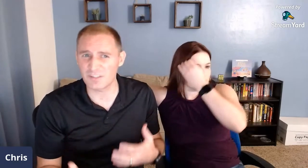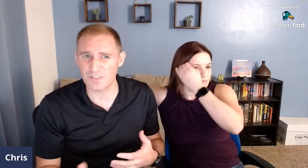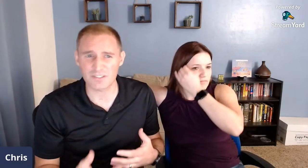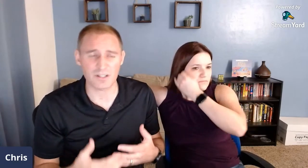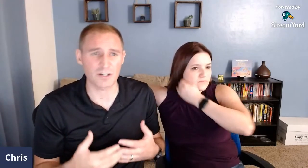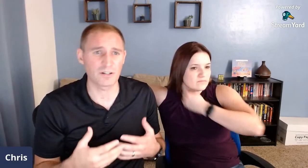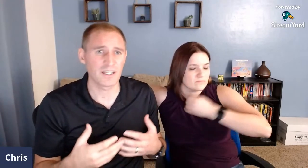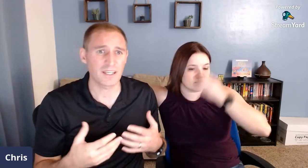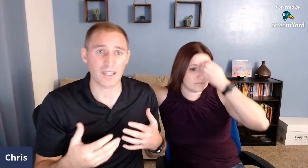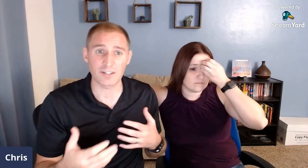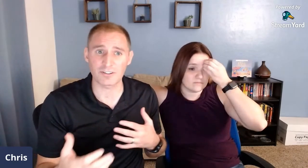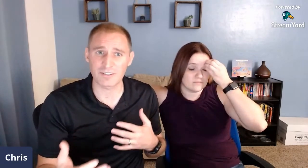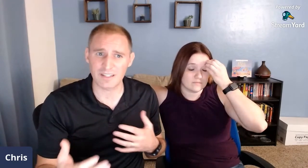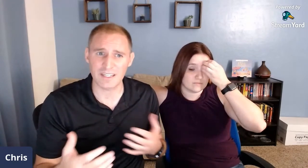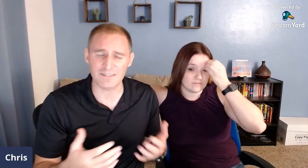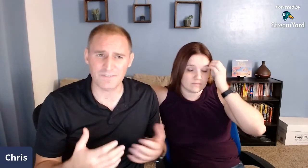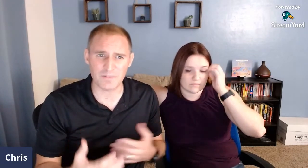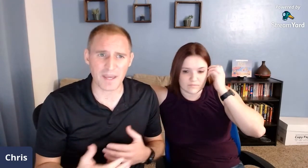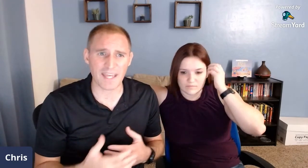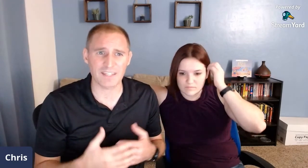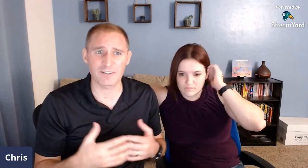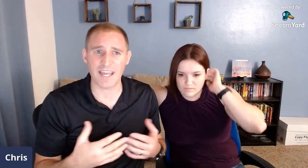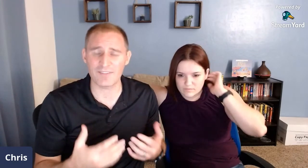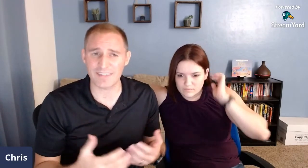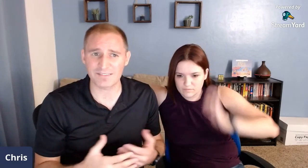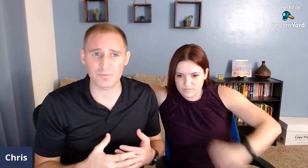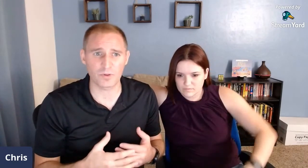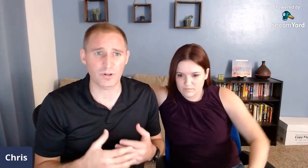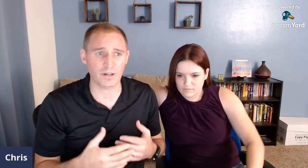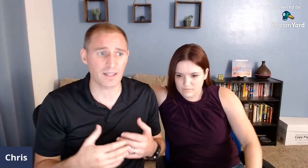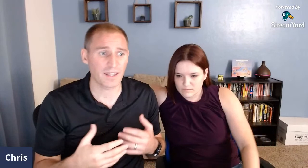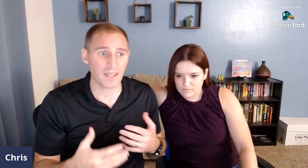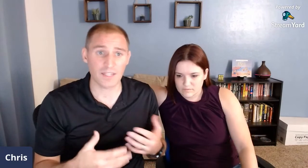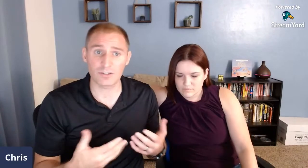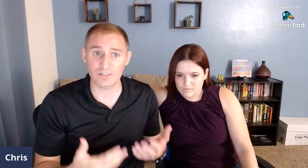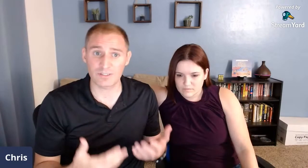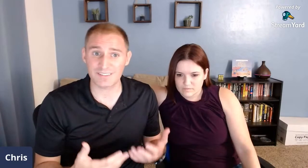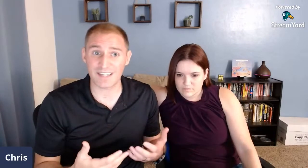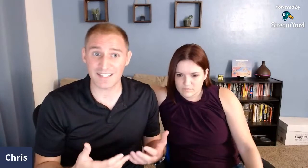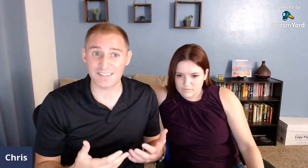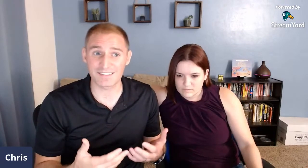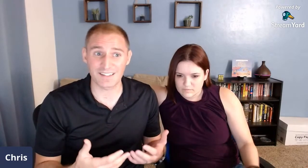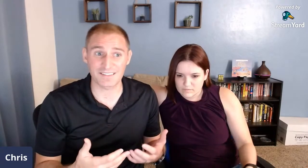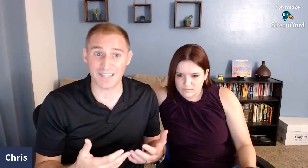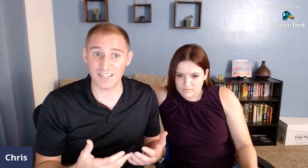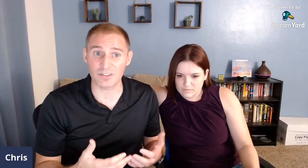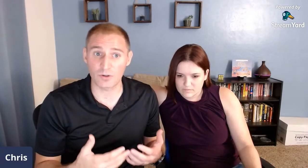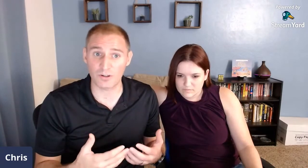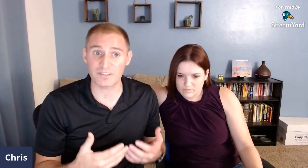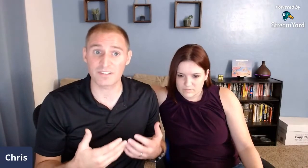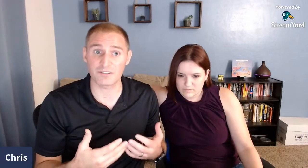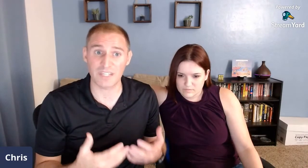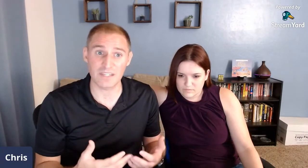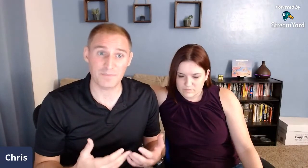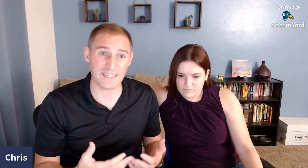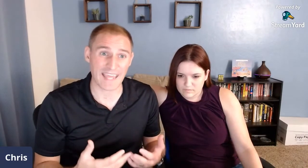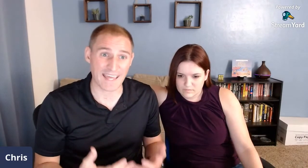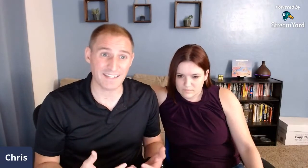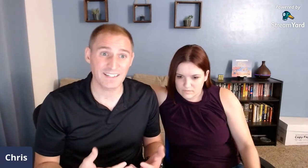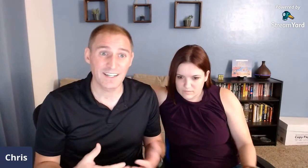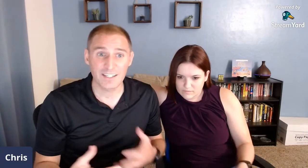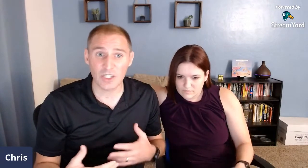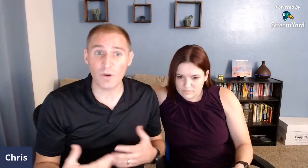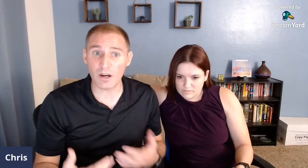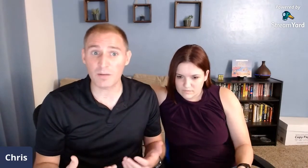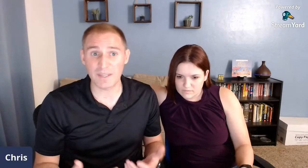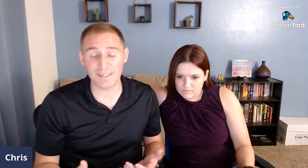you're using what you know, and you're getting feedback, and you're having that support, and you're just kind of staying the course, and you're keeping at